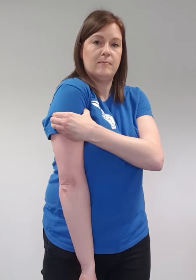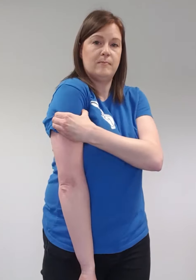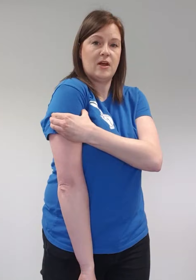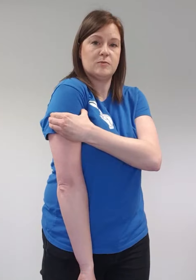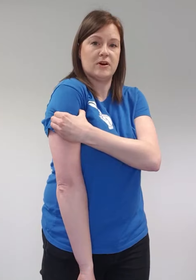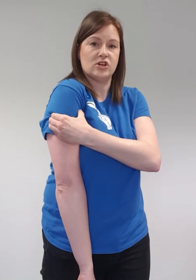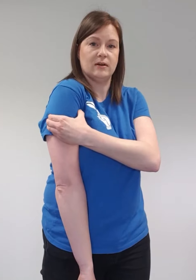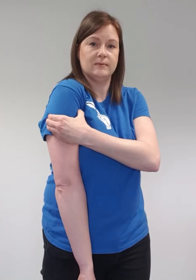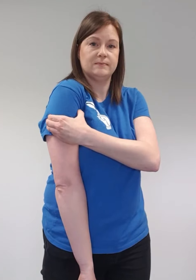blood pressure.